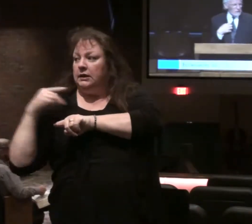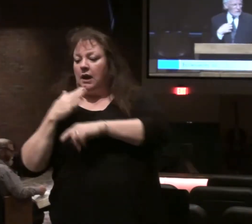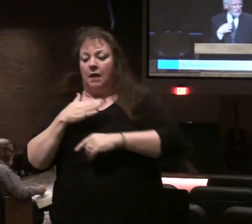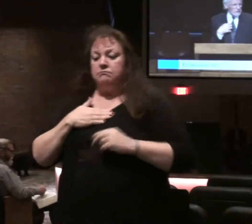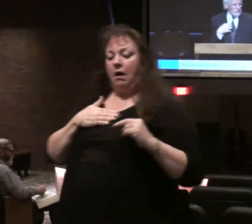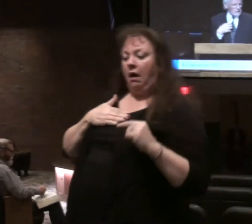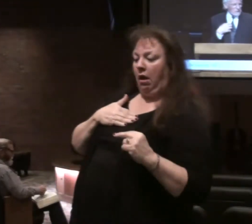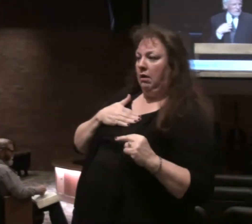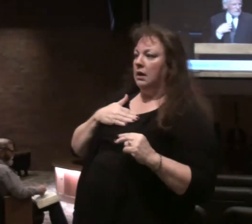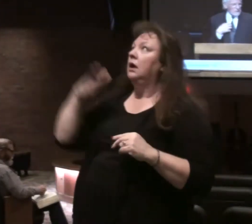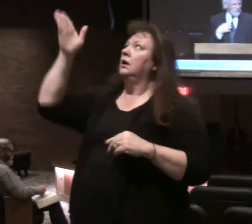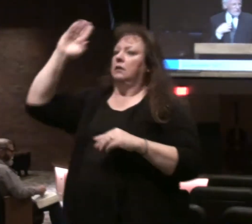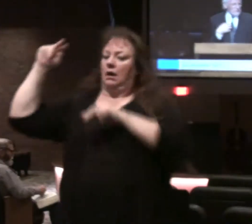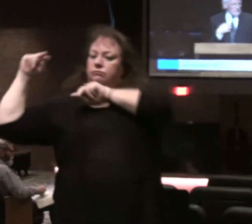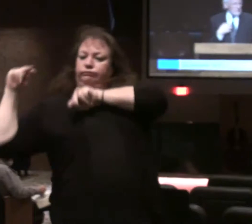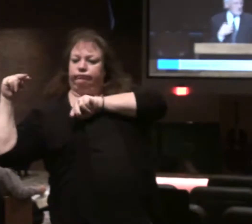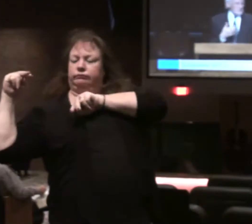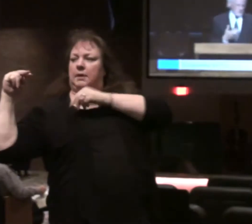are,